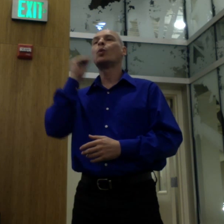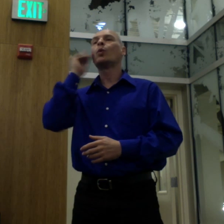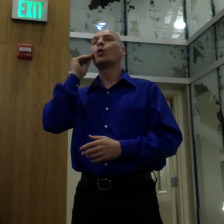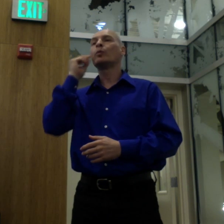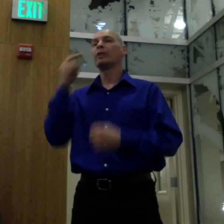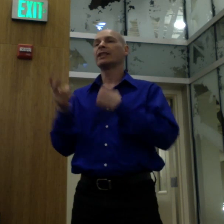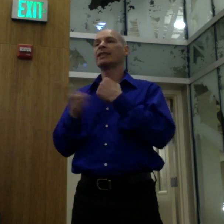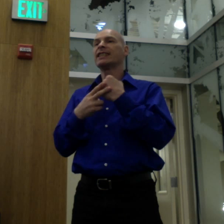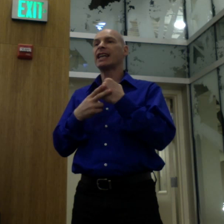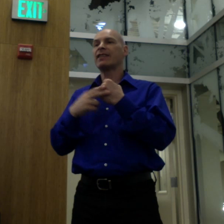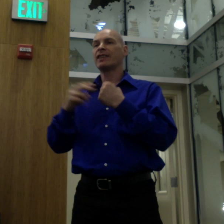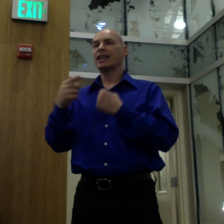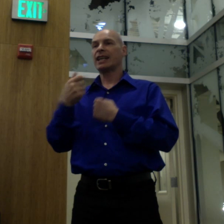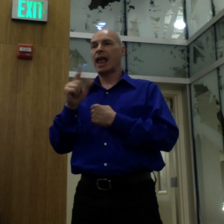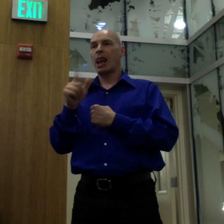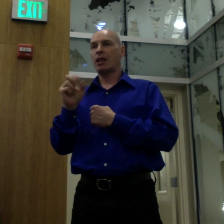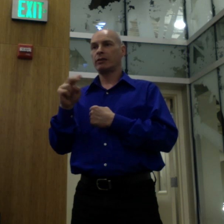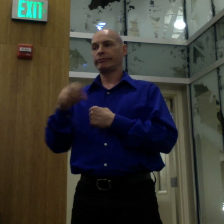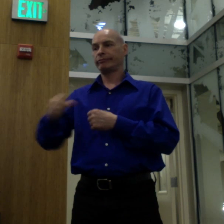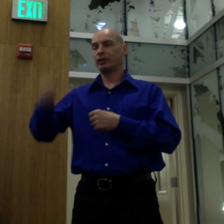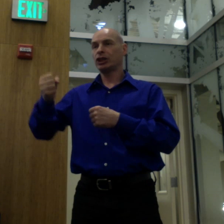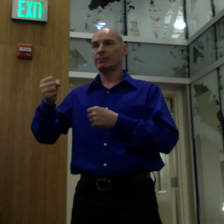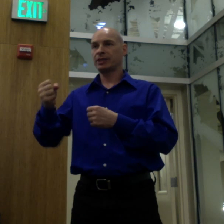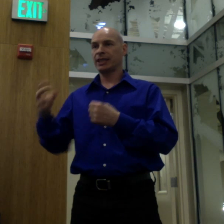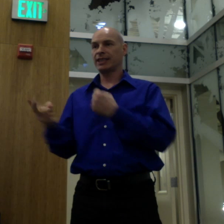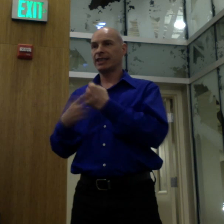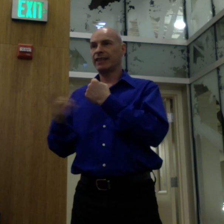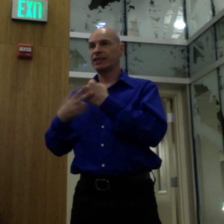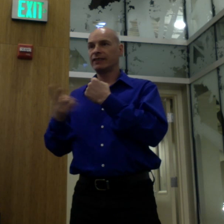gallon jugs of bleach. Get a little eyedropper.